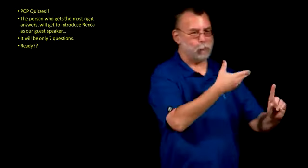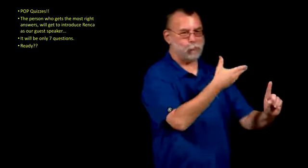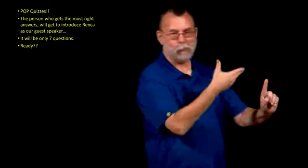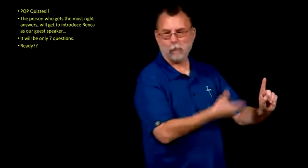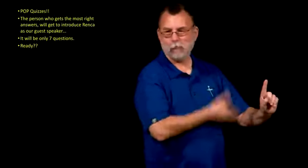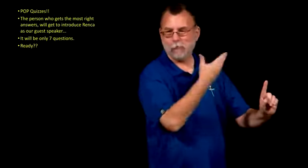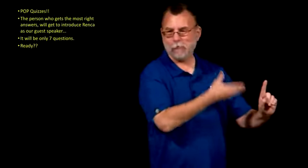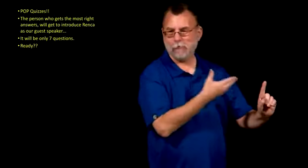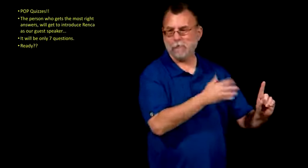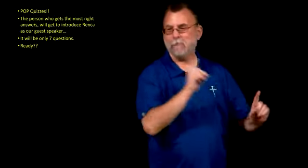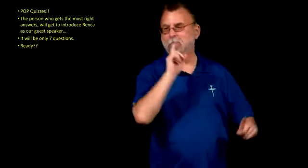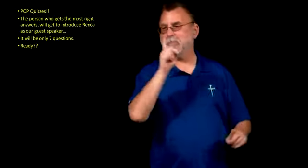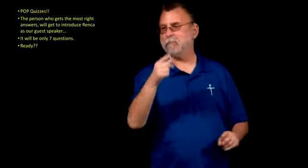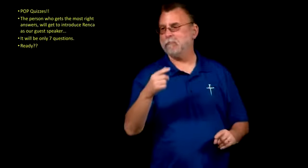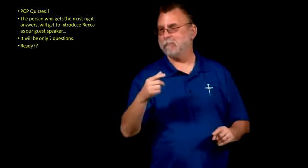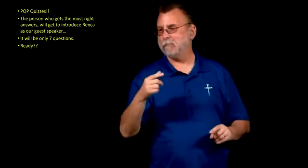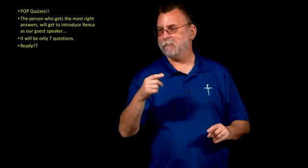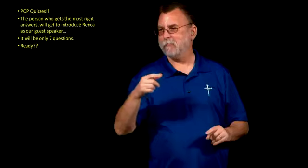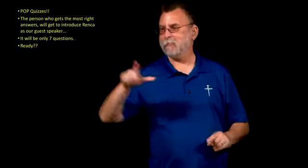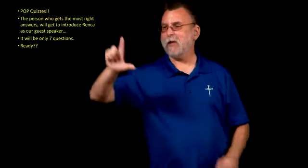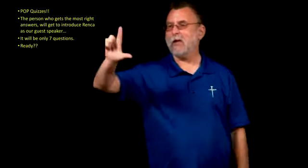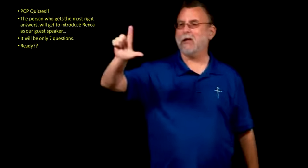All right. So I'm looking.